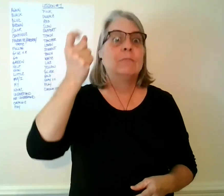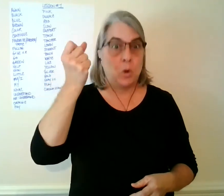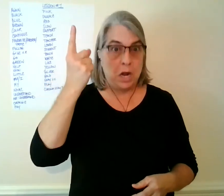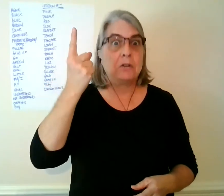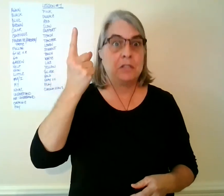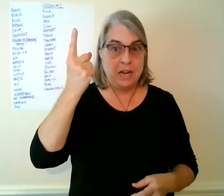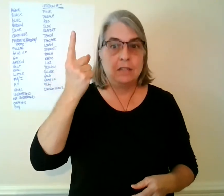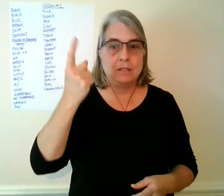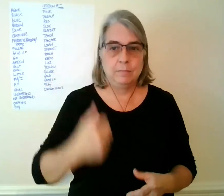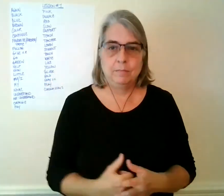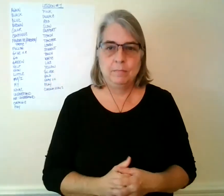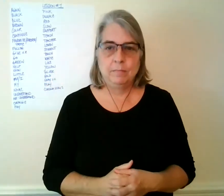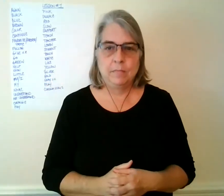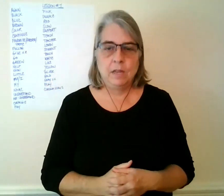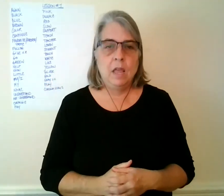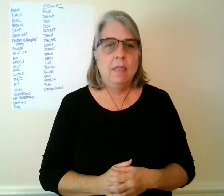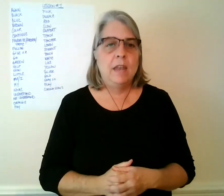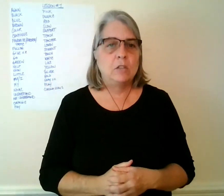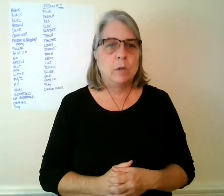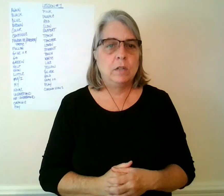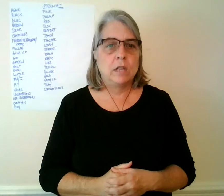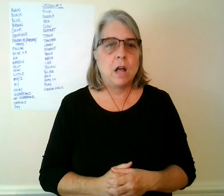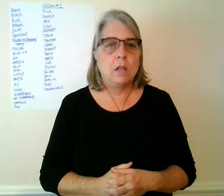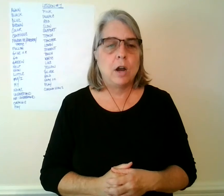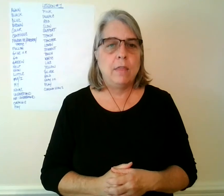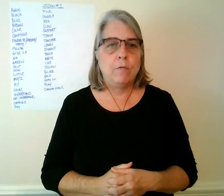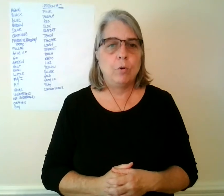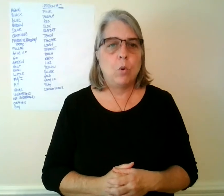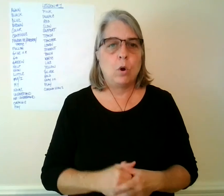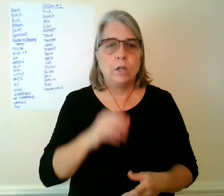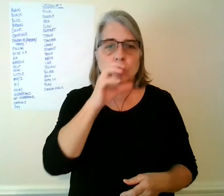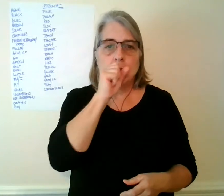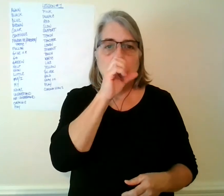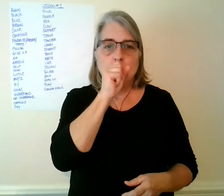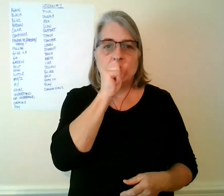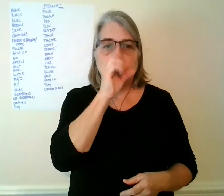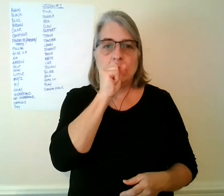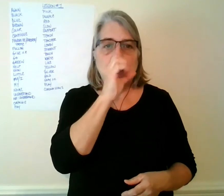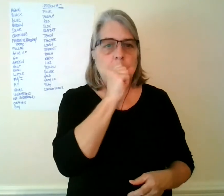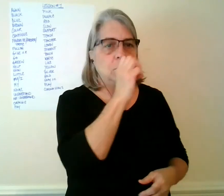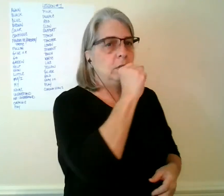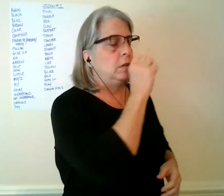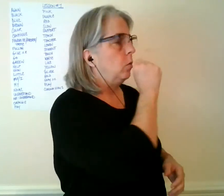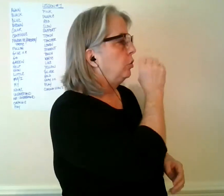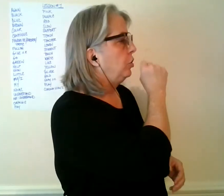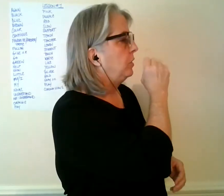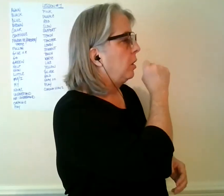or I understand. The next one is the color and the fruit orange. We squeeze it like we're squeezing orange juice in our